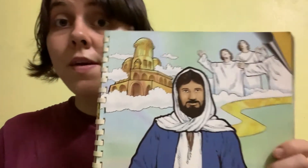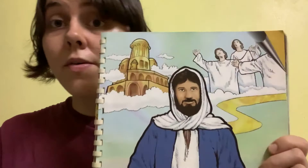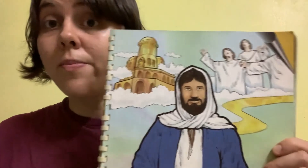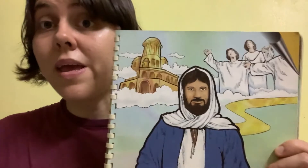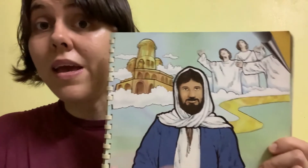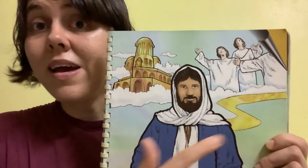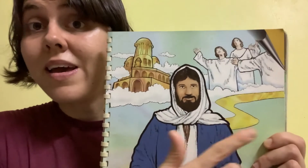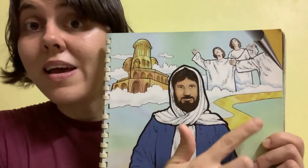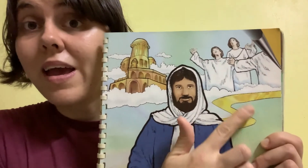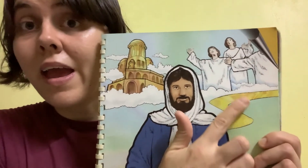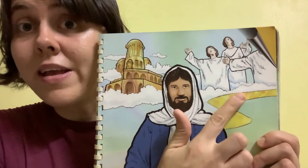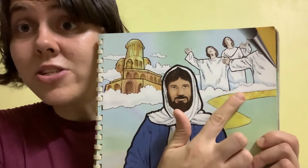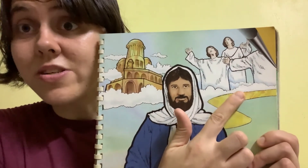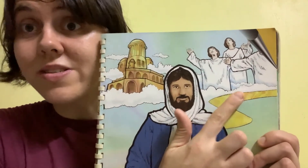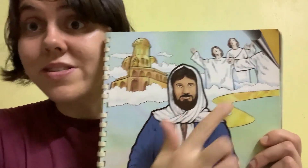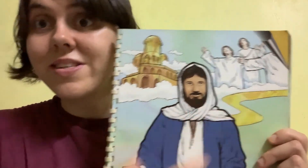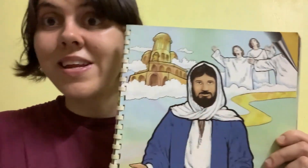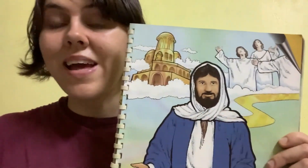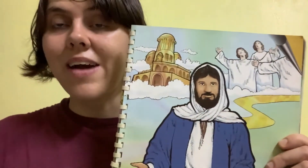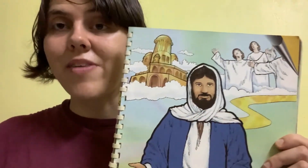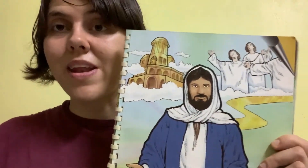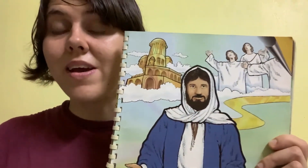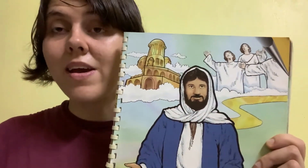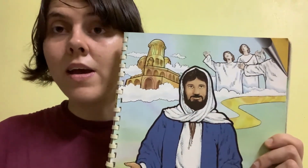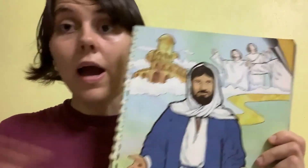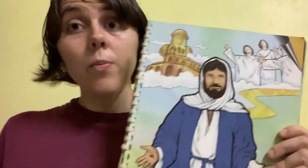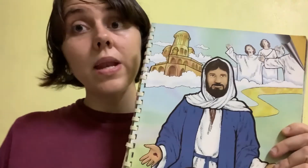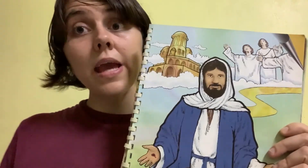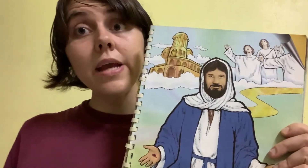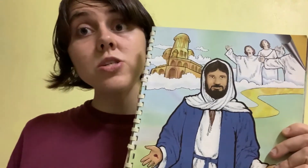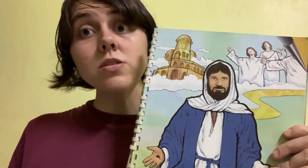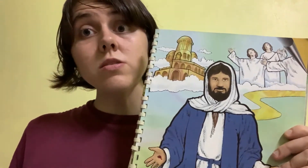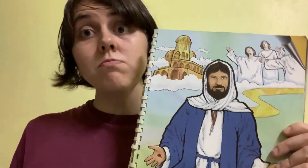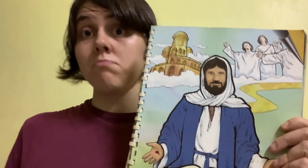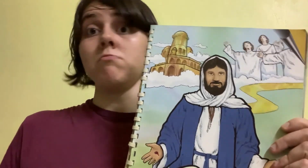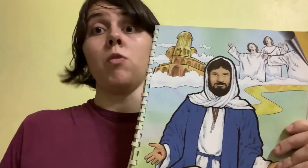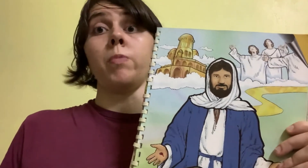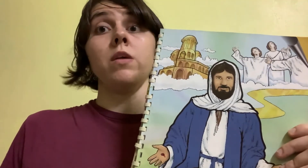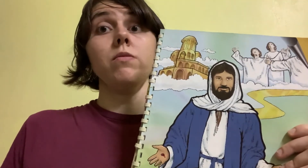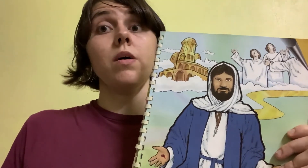there will be angels in heaven. How many angels? We don't know.